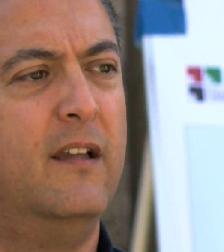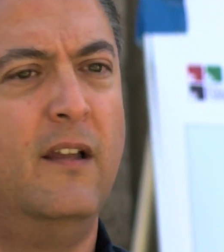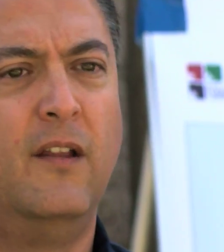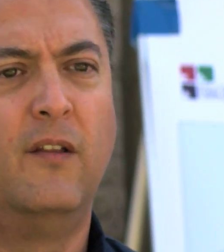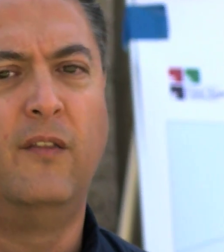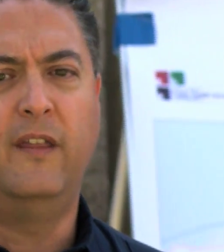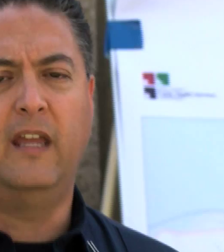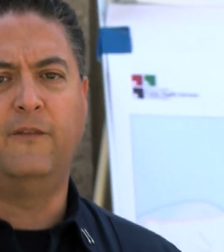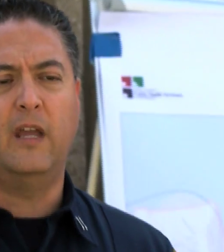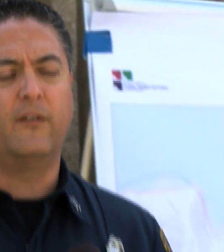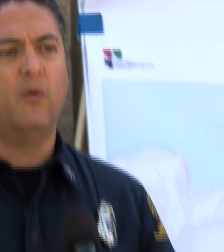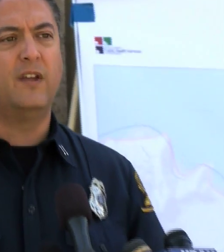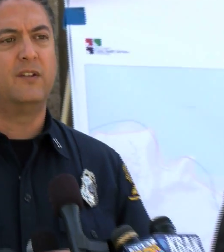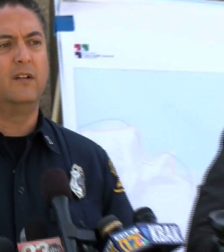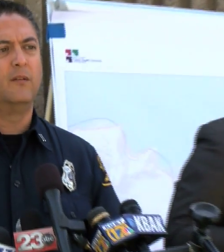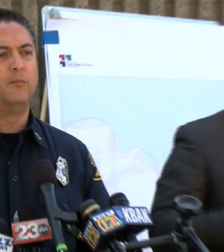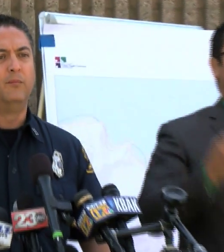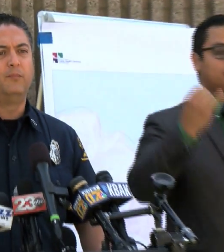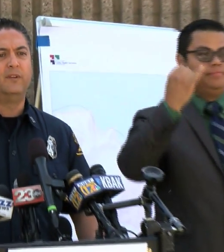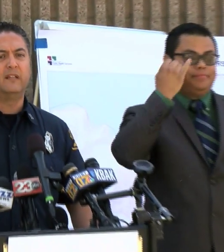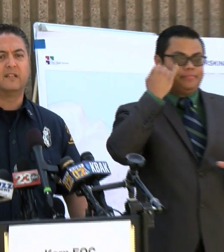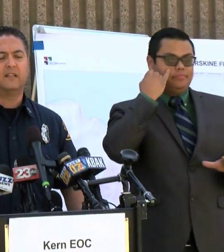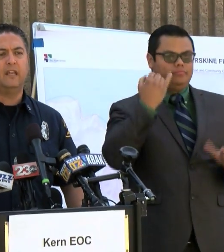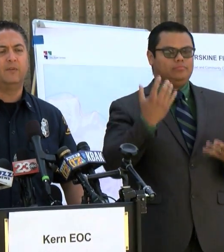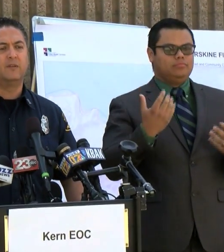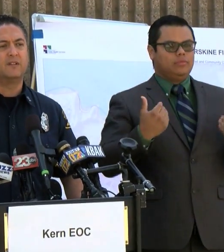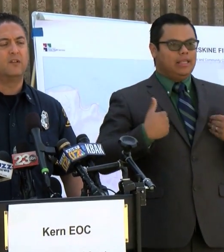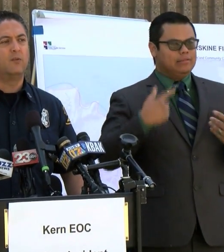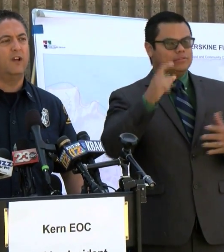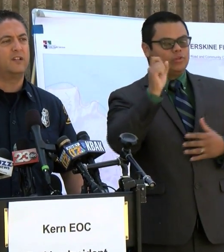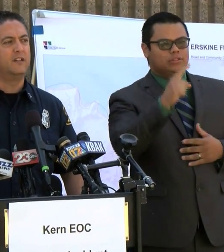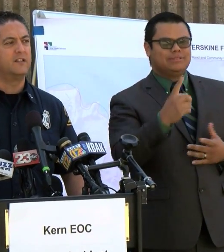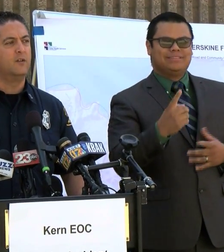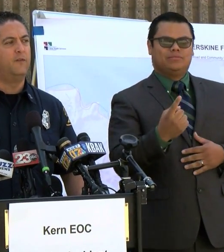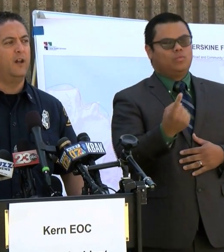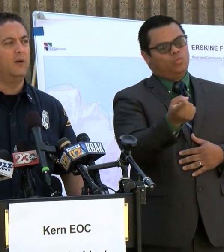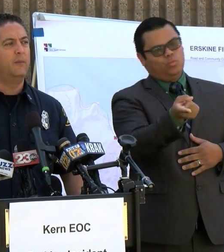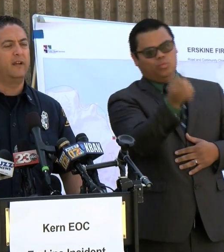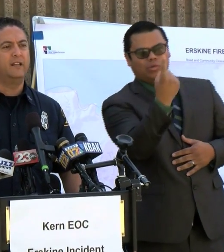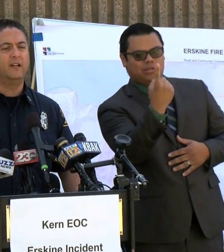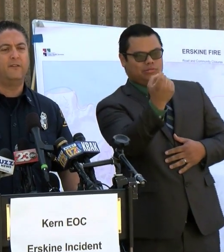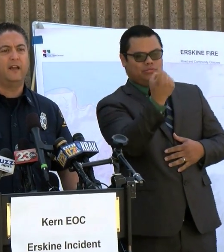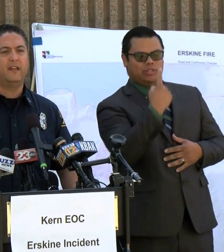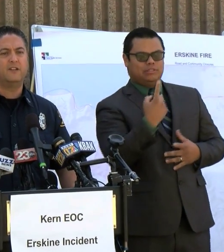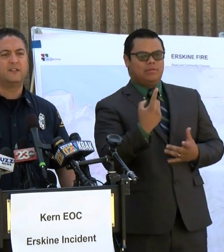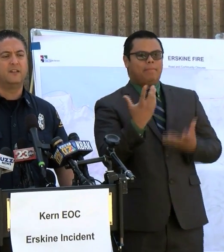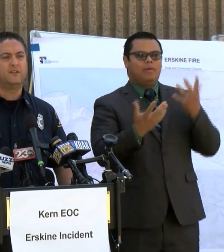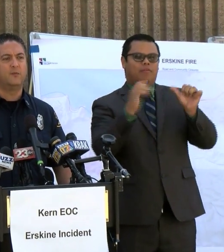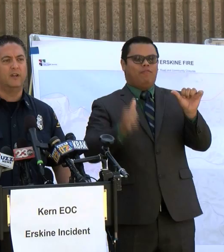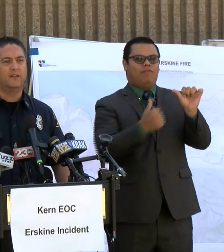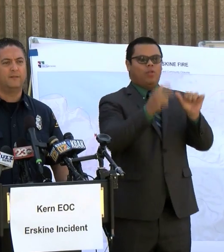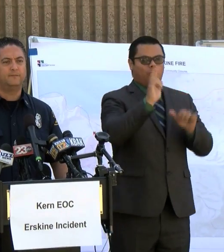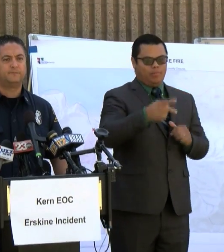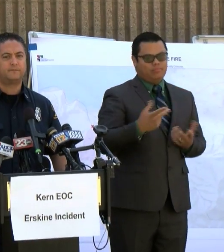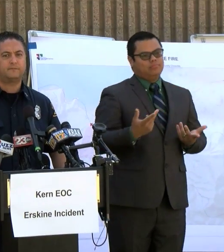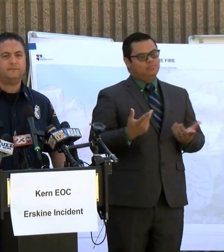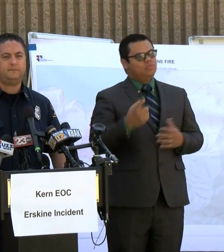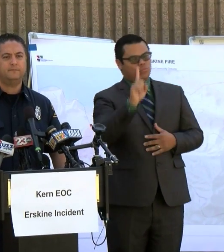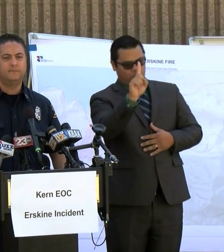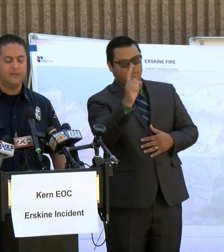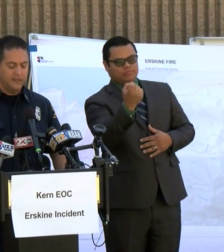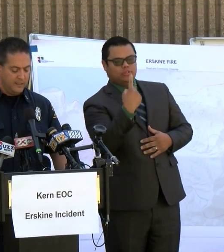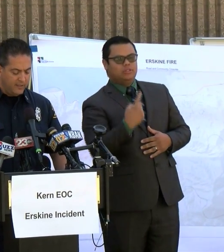And then if you have a question, please keep it to a single question and a single follow-up and identify the agency that you're with.